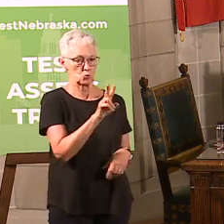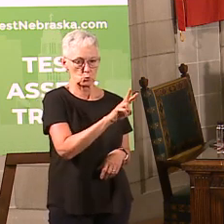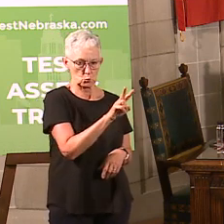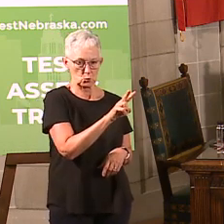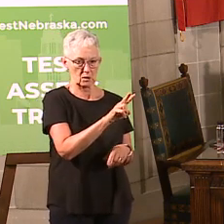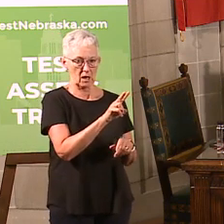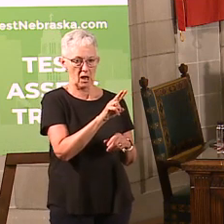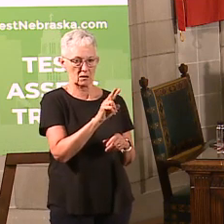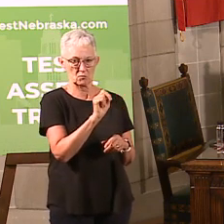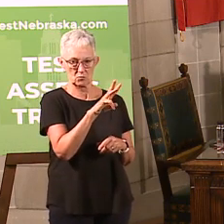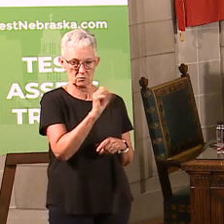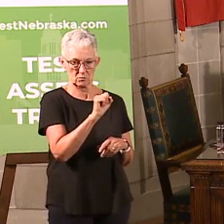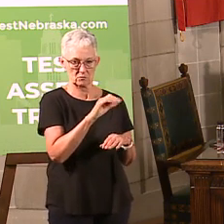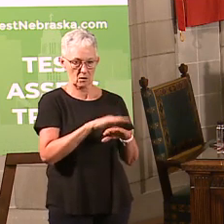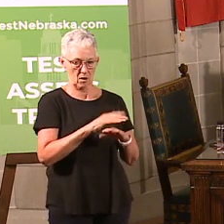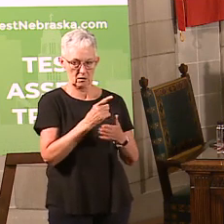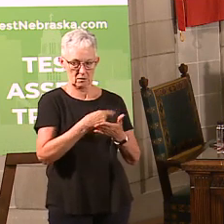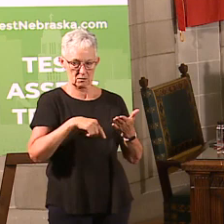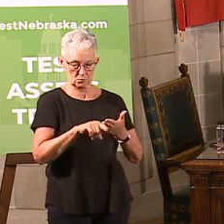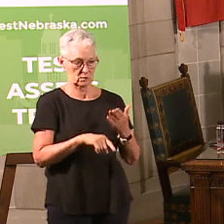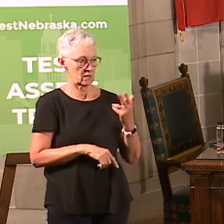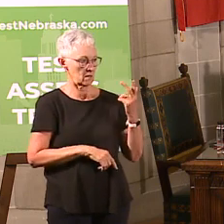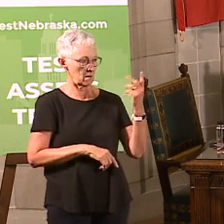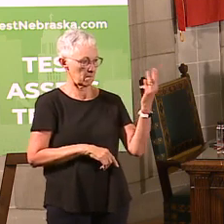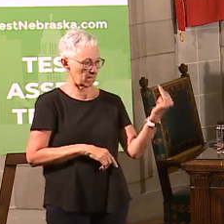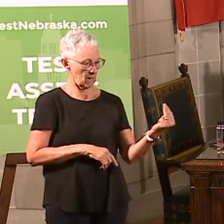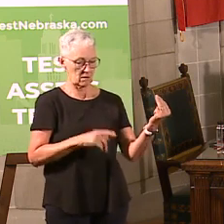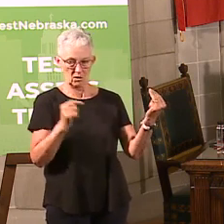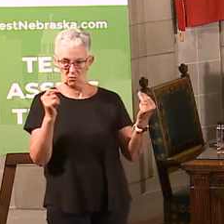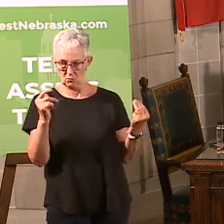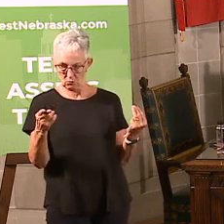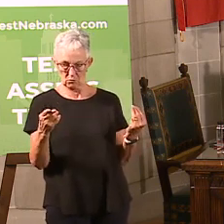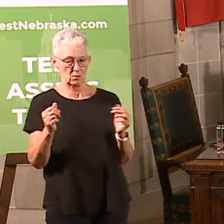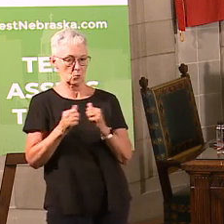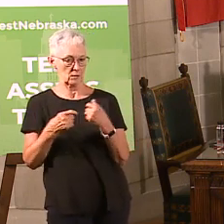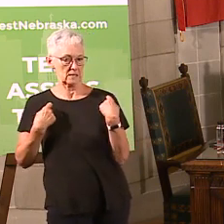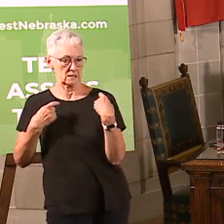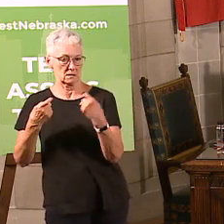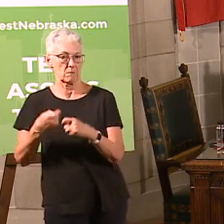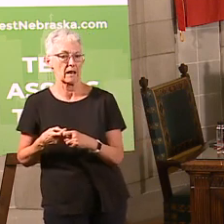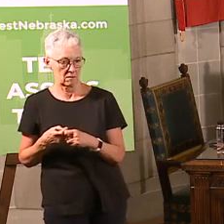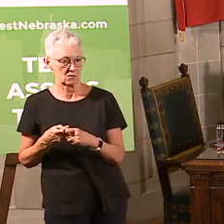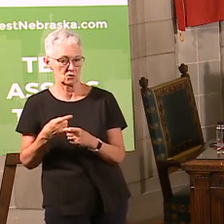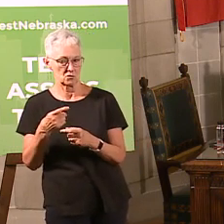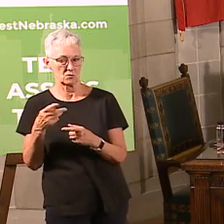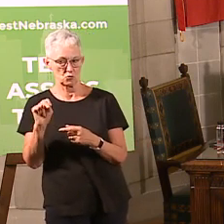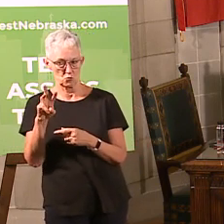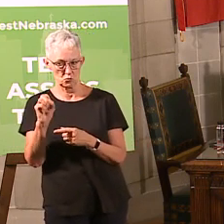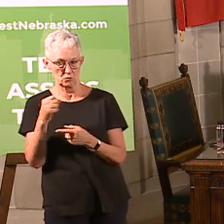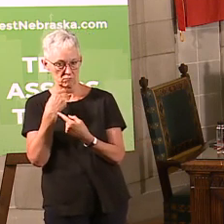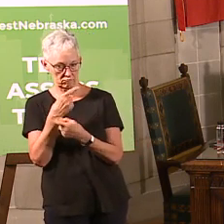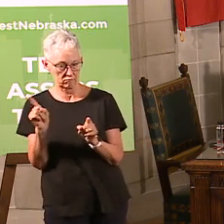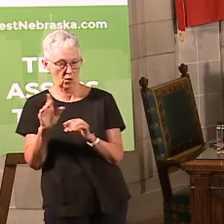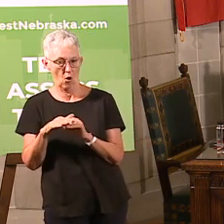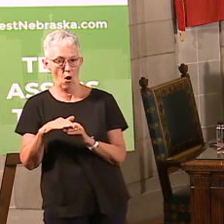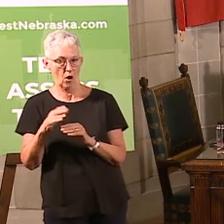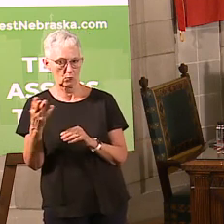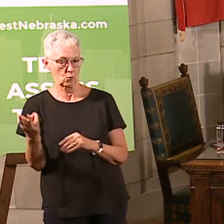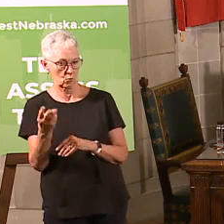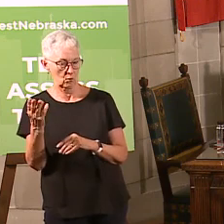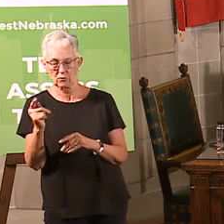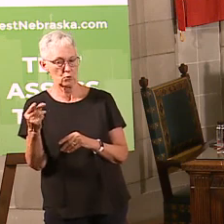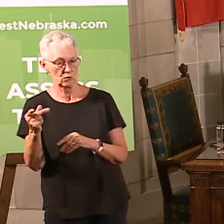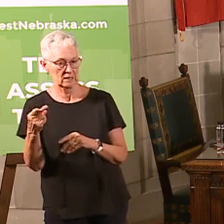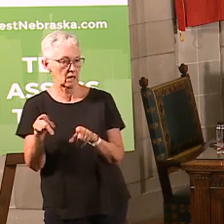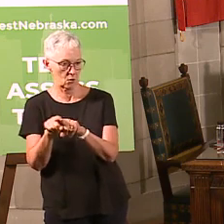Spanish briefing on Thursday next week. So that's kind of the upcoming schedules for things we've got coming. And with that, I'm going to go ahead and